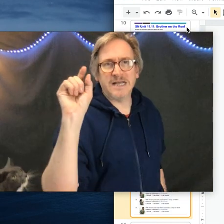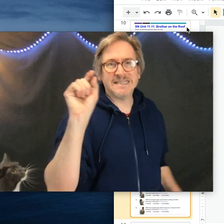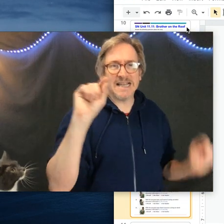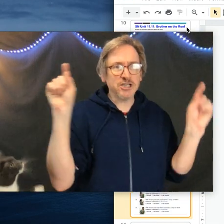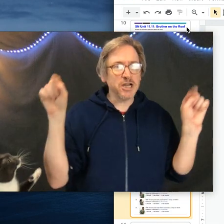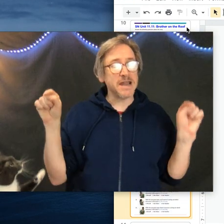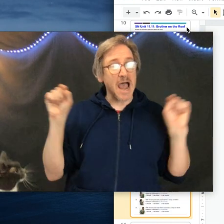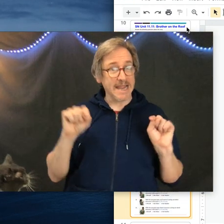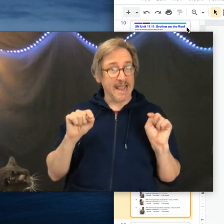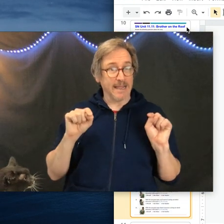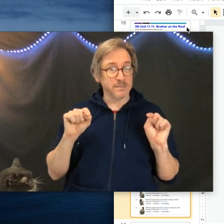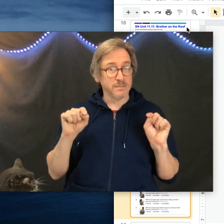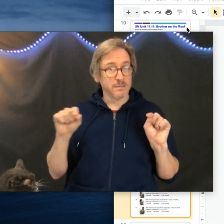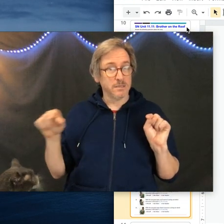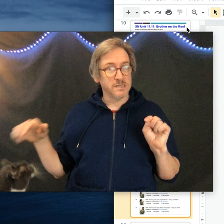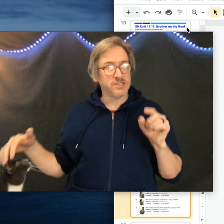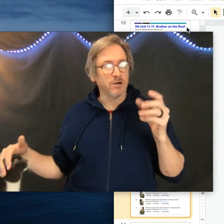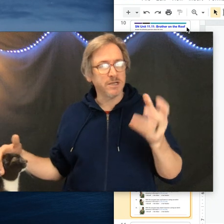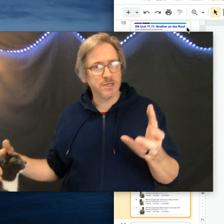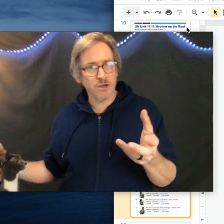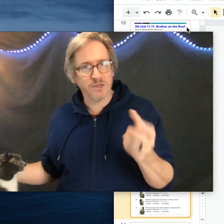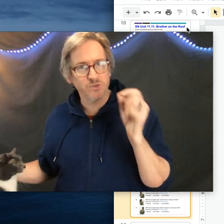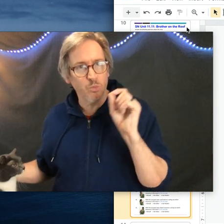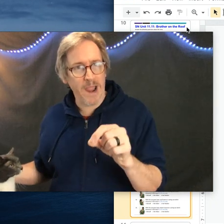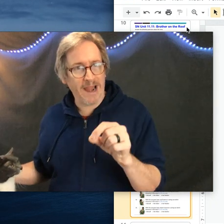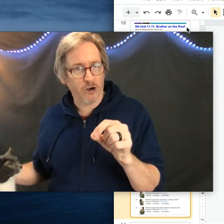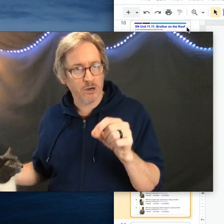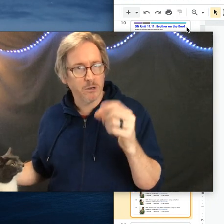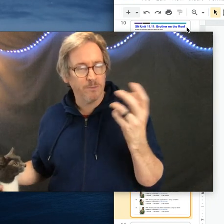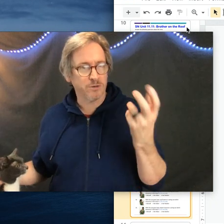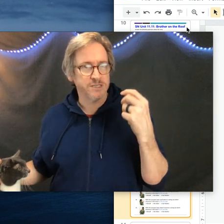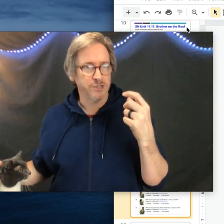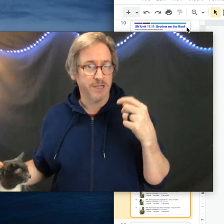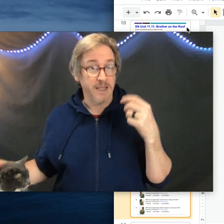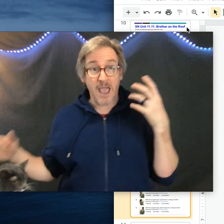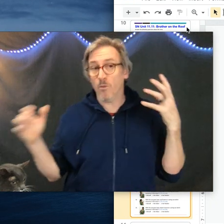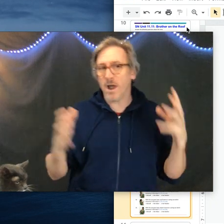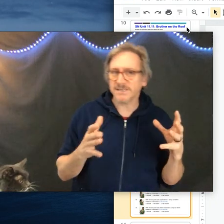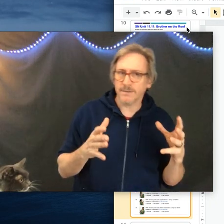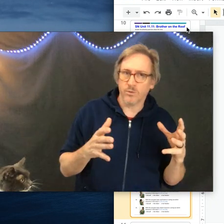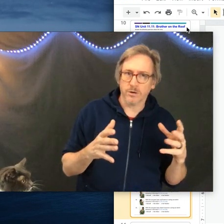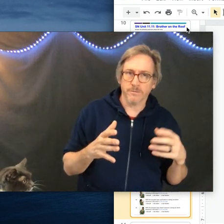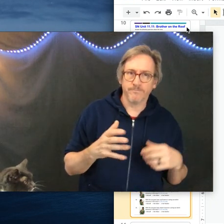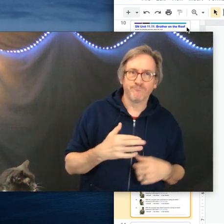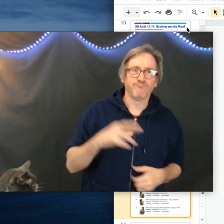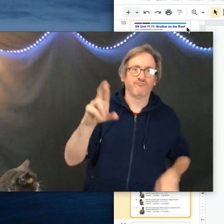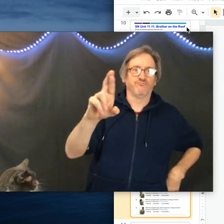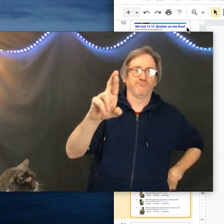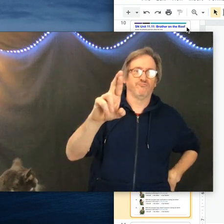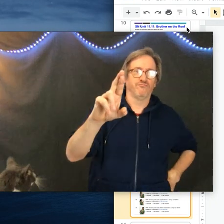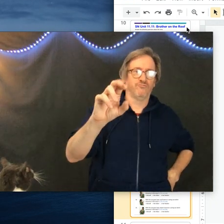A section on eye gaze, starting to notice where the person's looking. And why is that important?